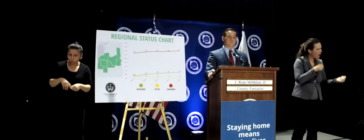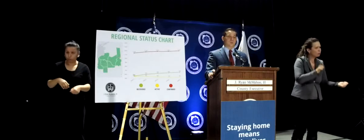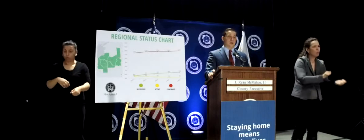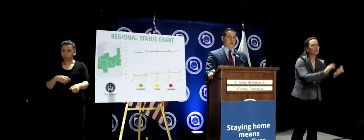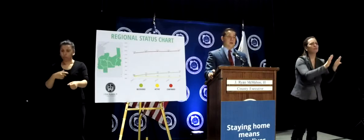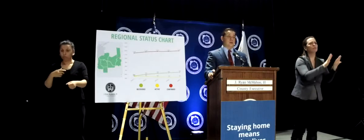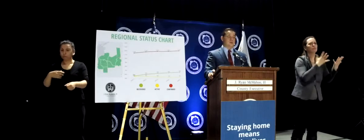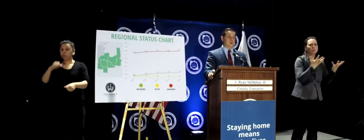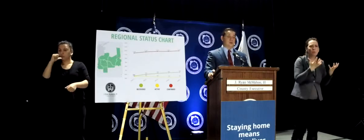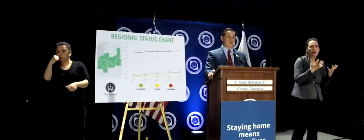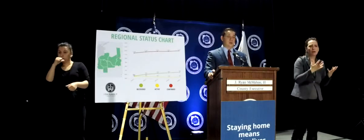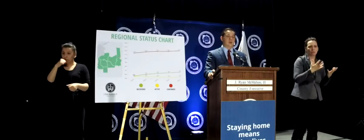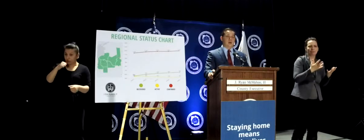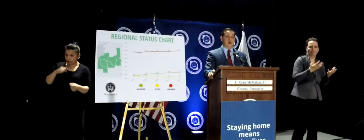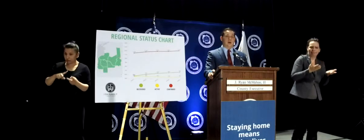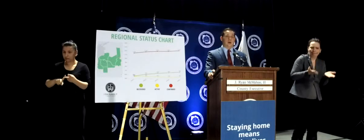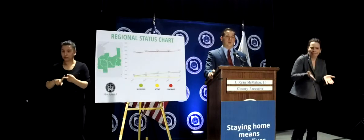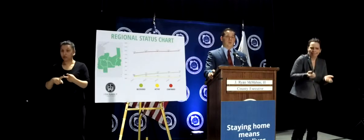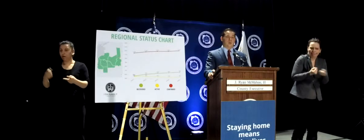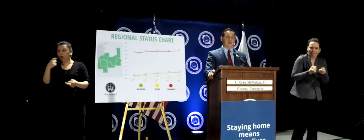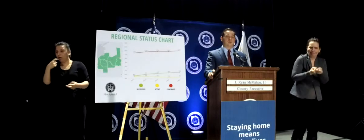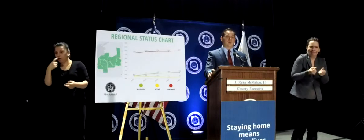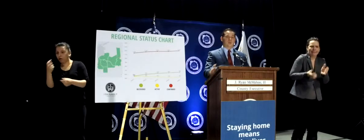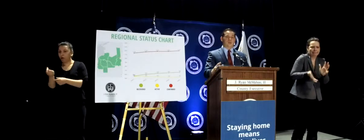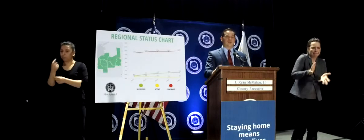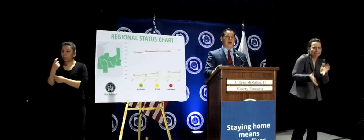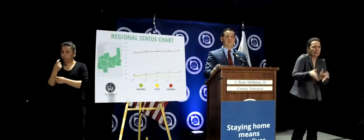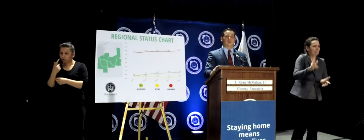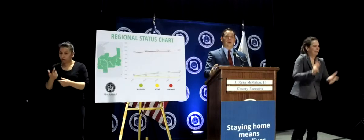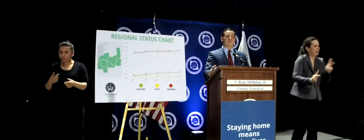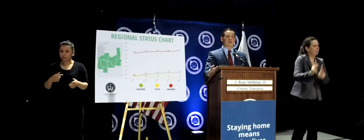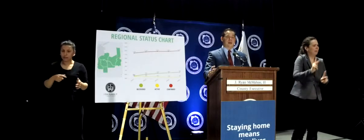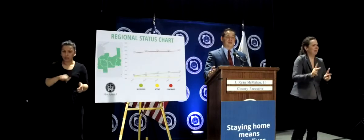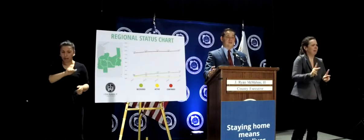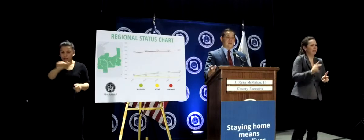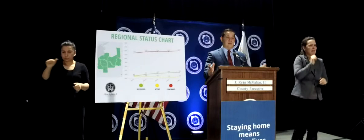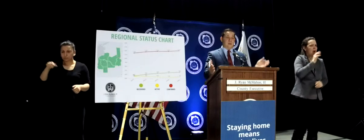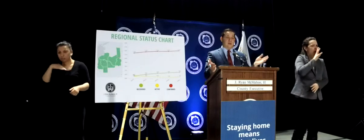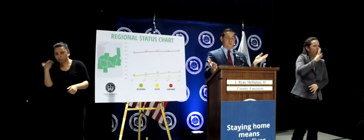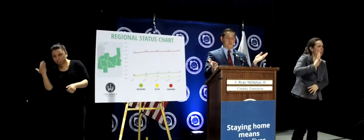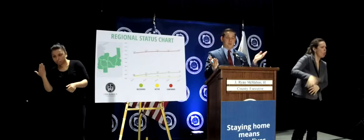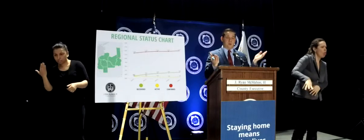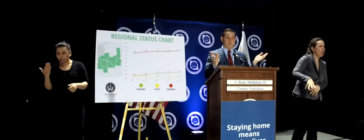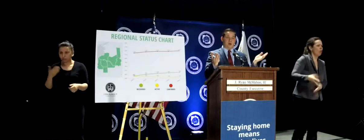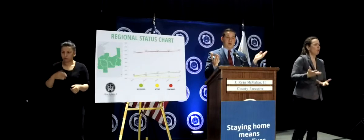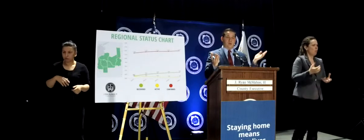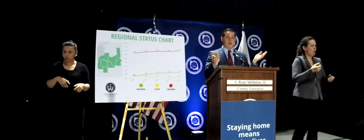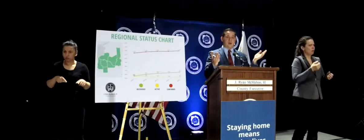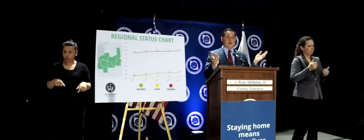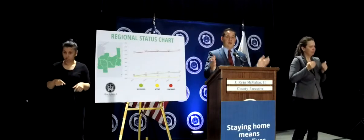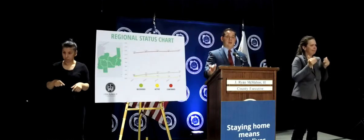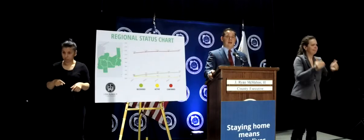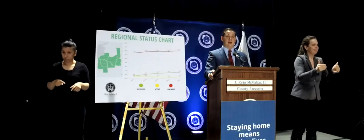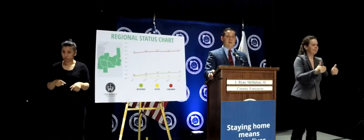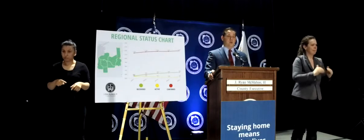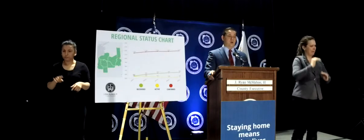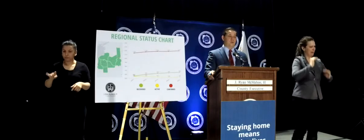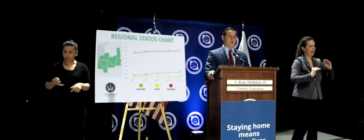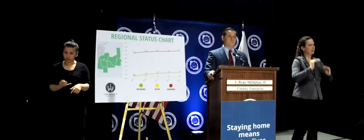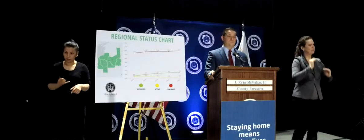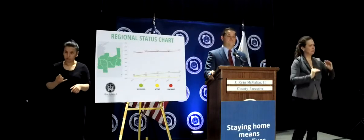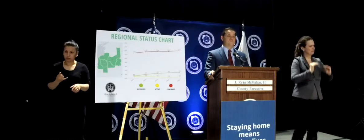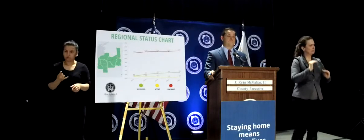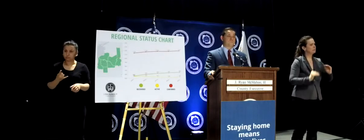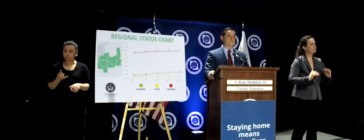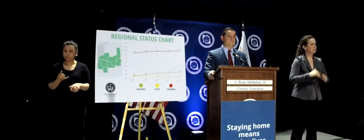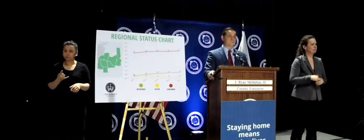balance. And certainly that's what we strive to do every day, is find that balance between the public health and the economic